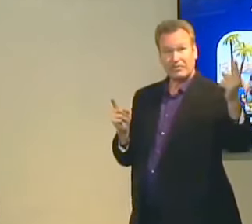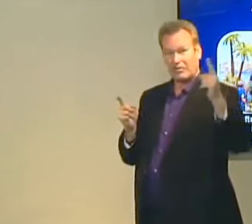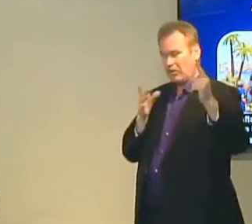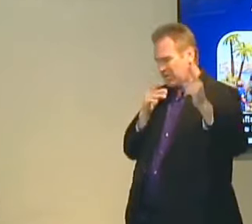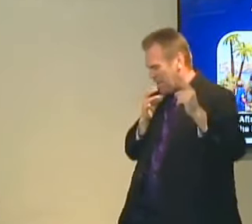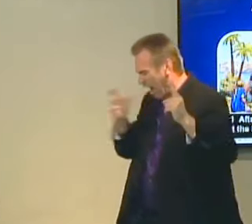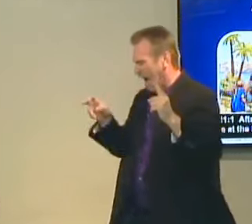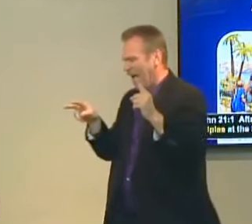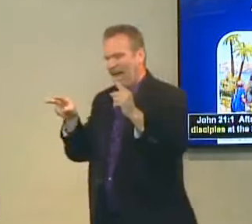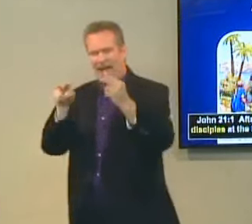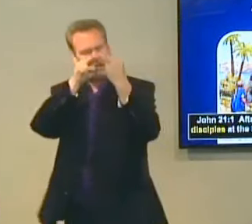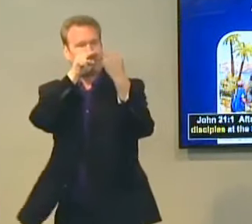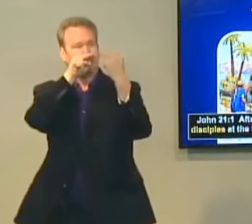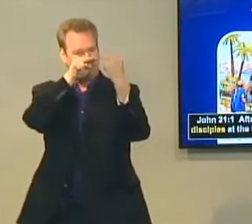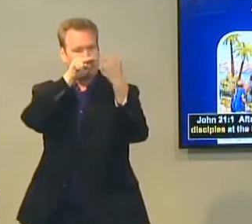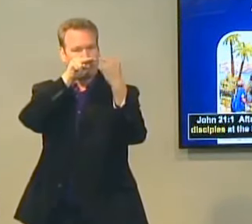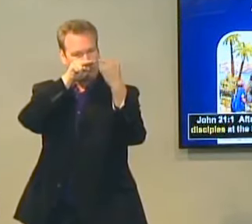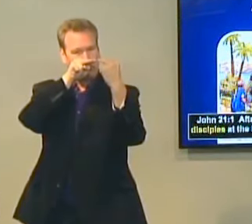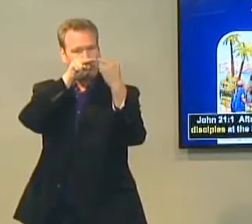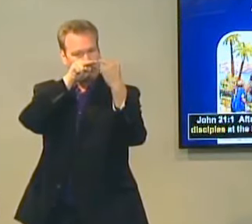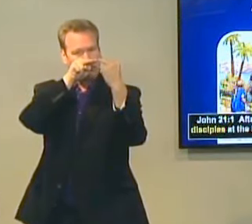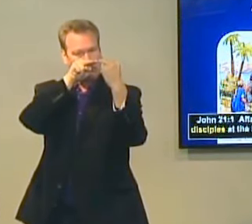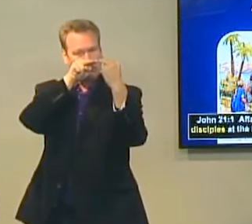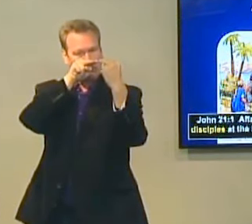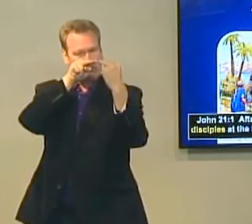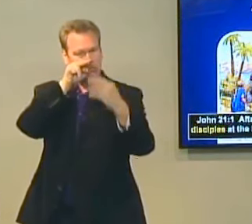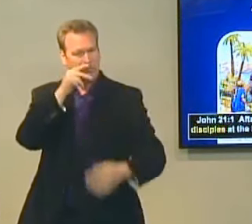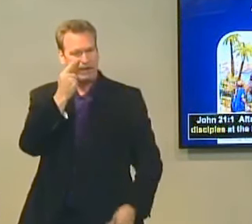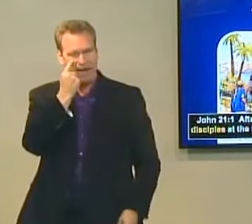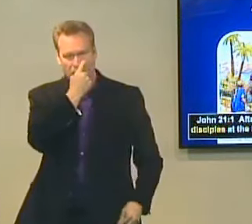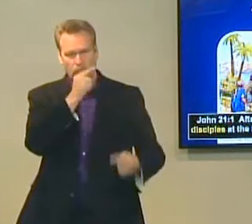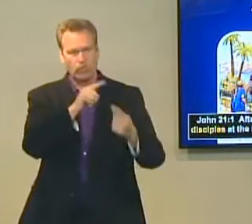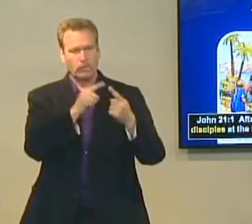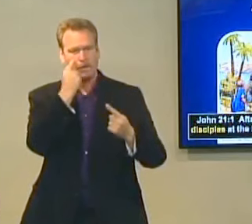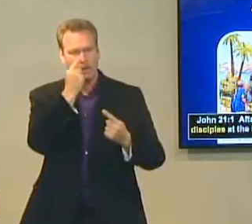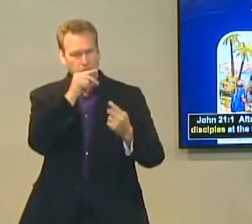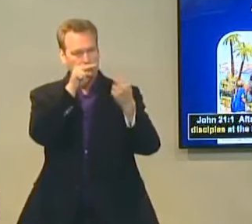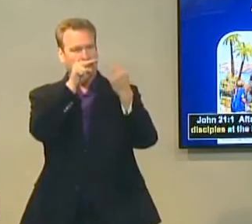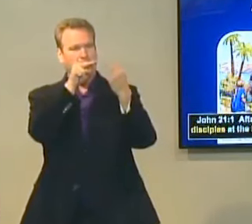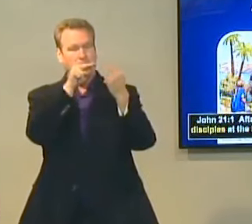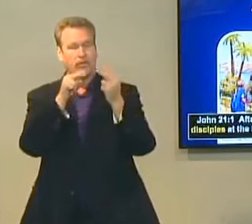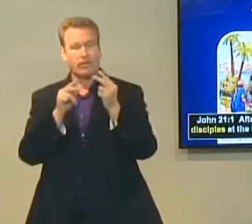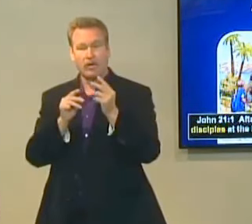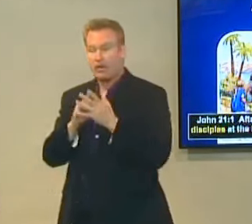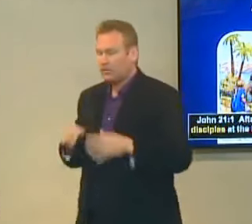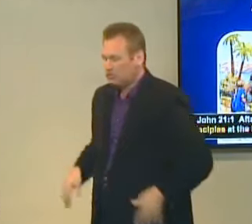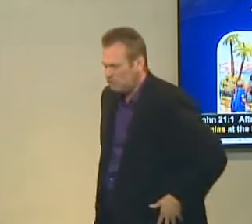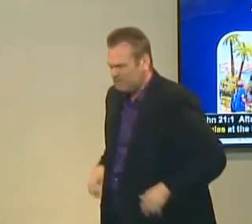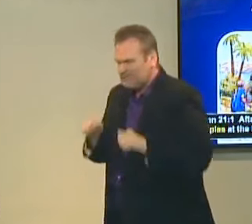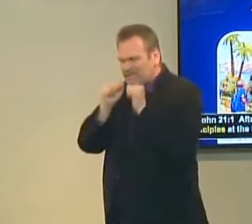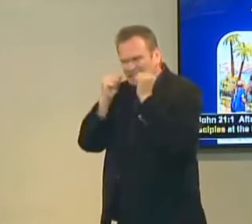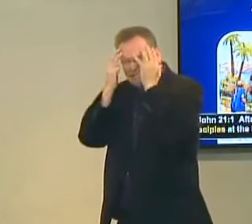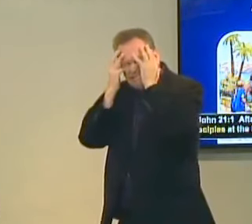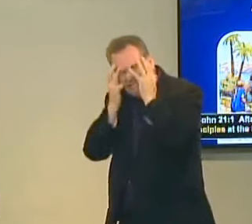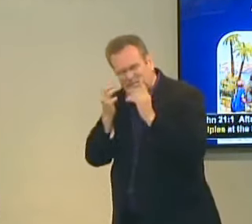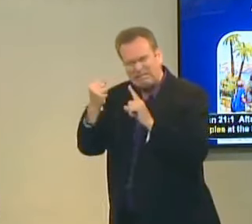with him. When he was taken to the home of the governor. Remember how he cursed the people. That said he was with Jesus. And then when Jesus passed